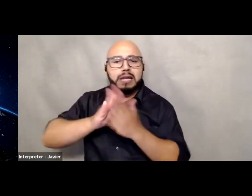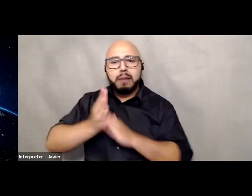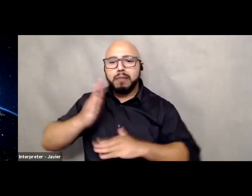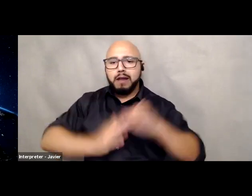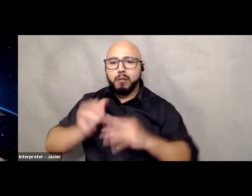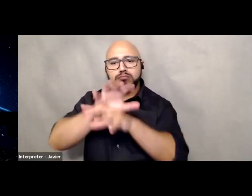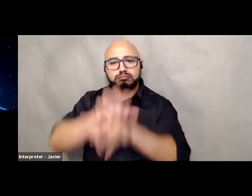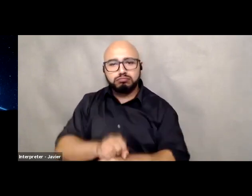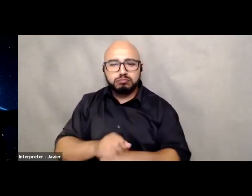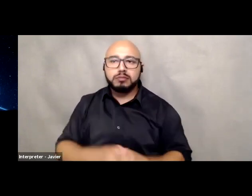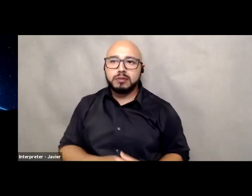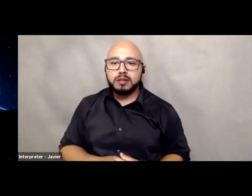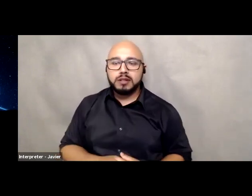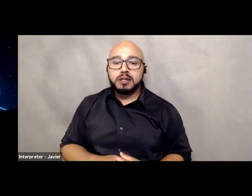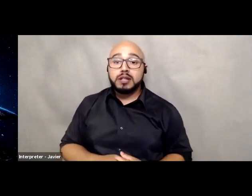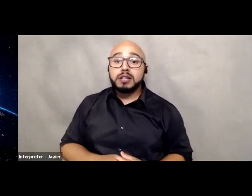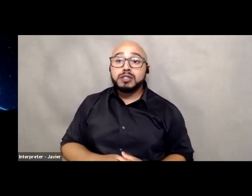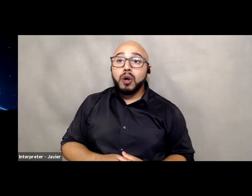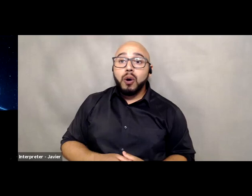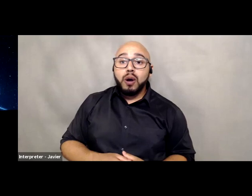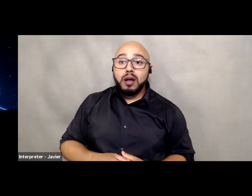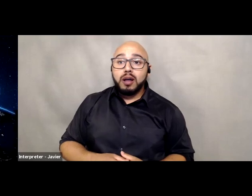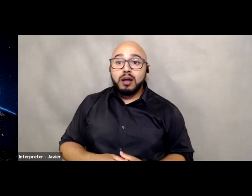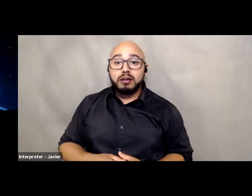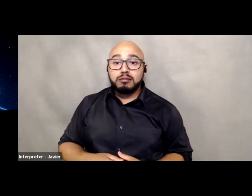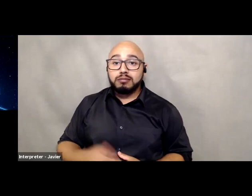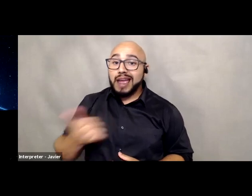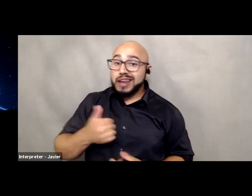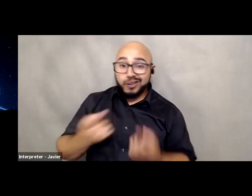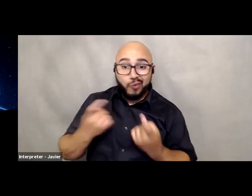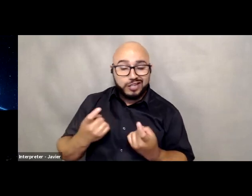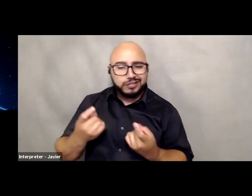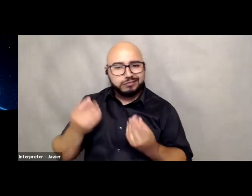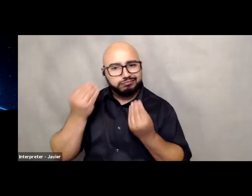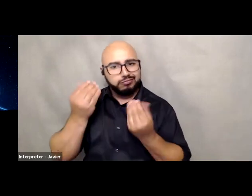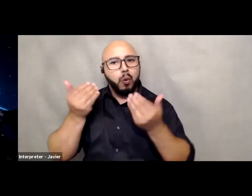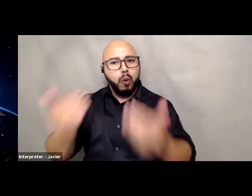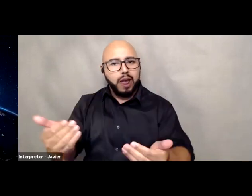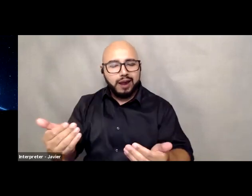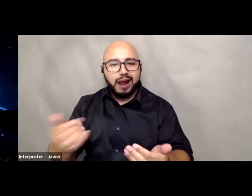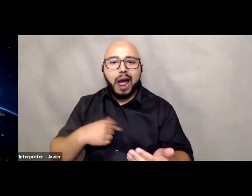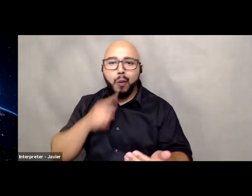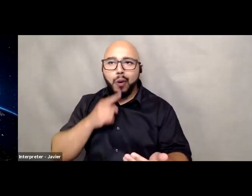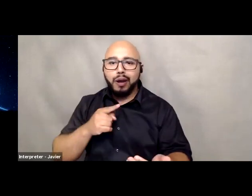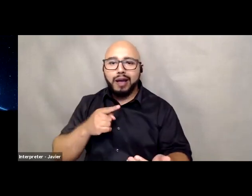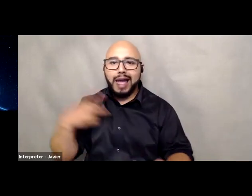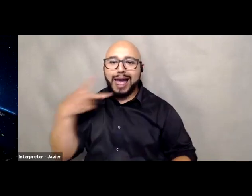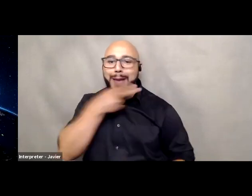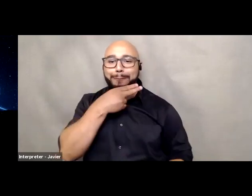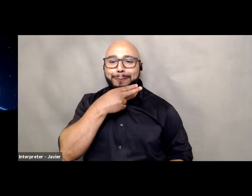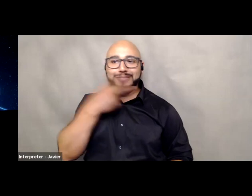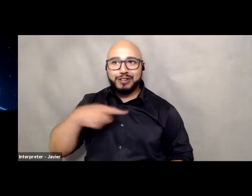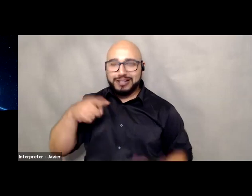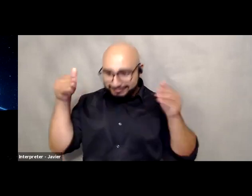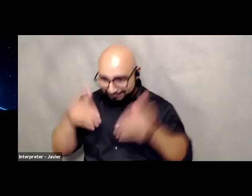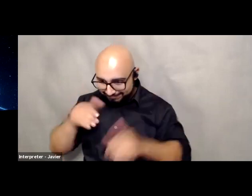So again, a solicitation for questions. I'm going to try not to talk for a few minutes to let you guys breathe, but I'm here, okay? We're going